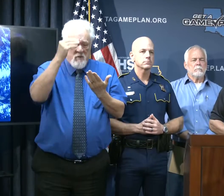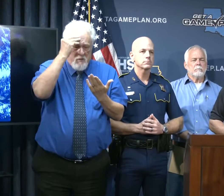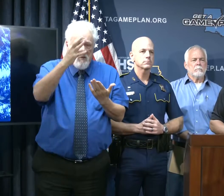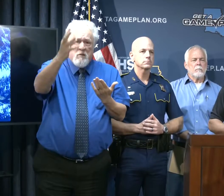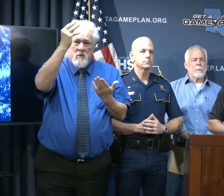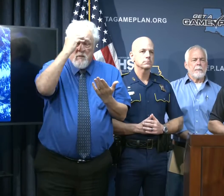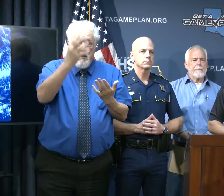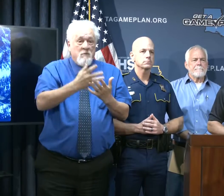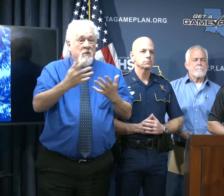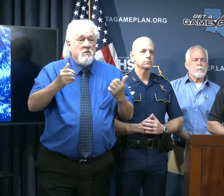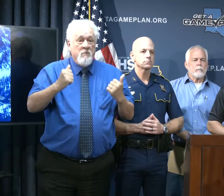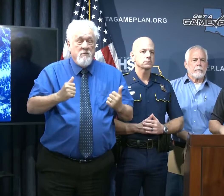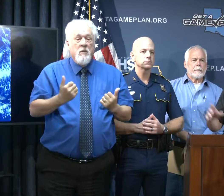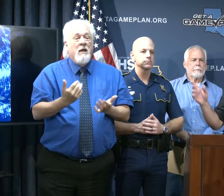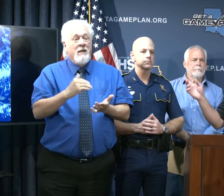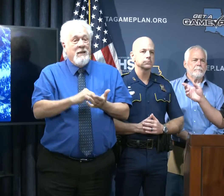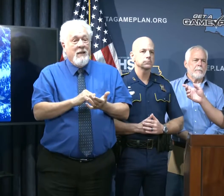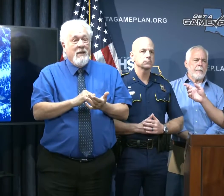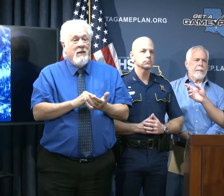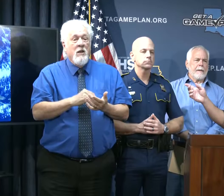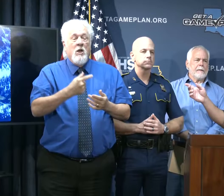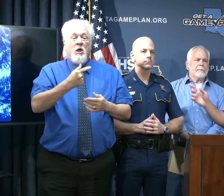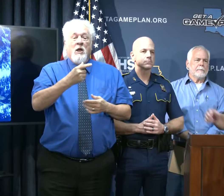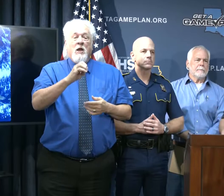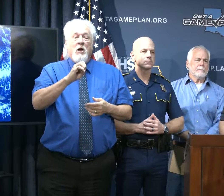there. But again, if you go to